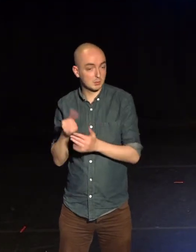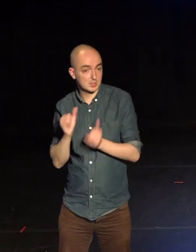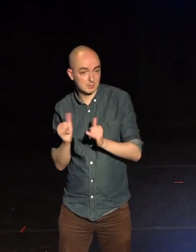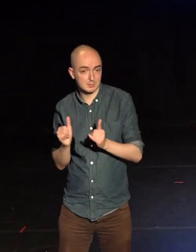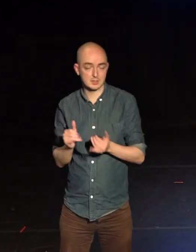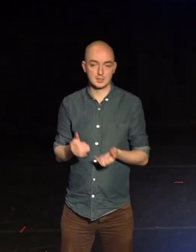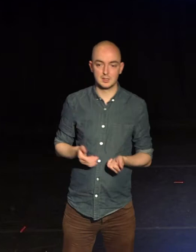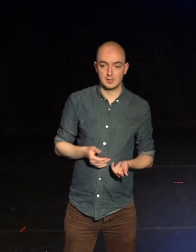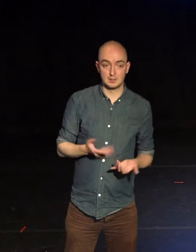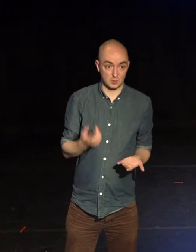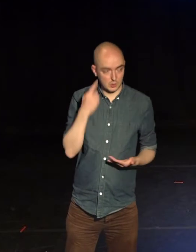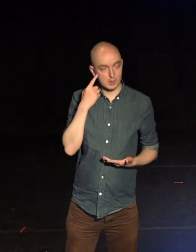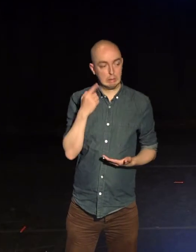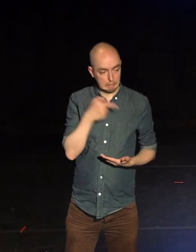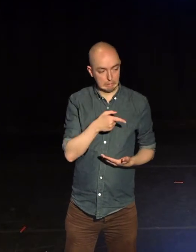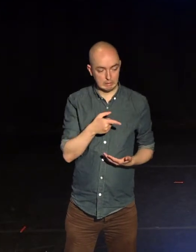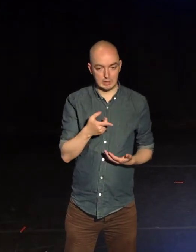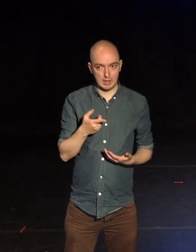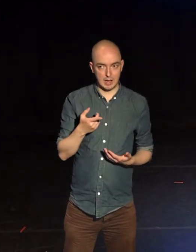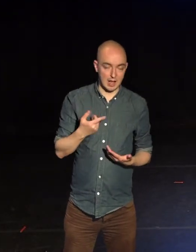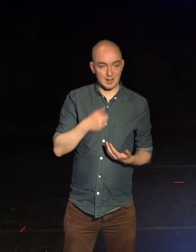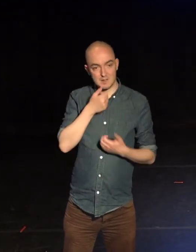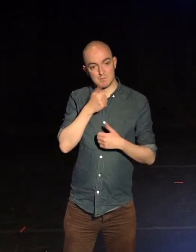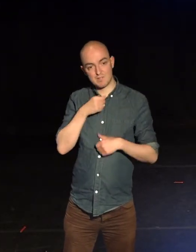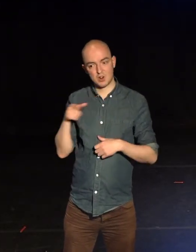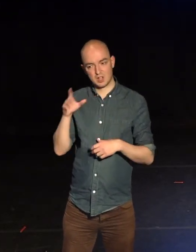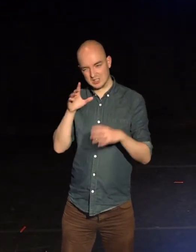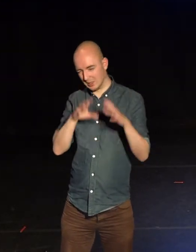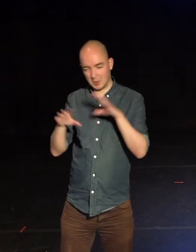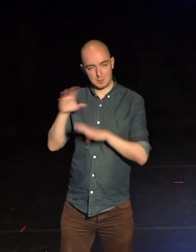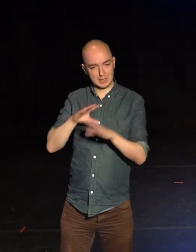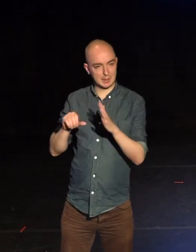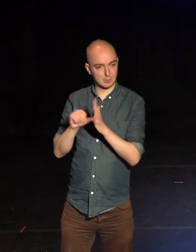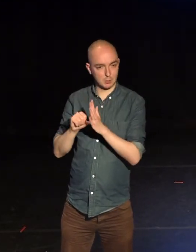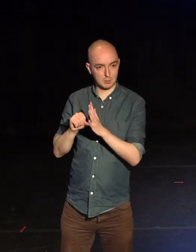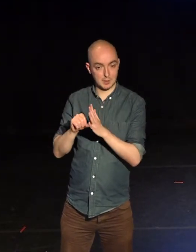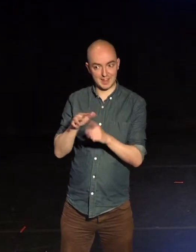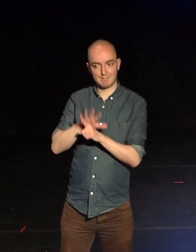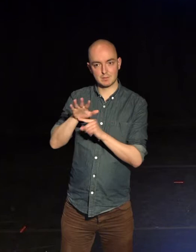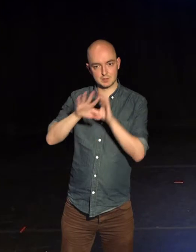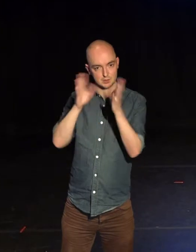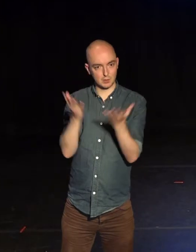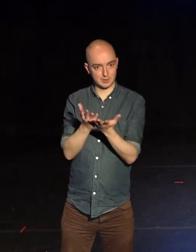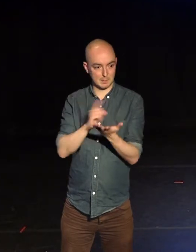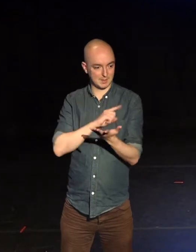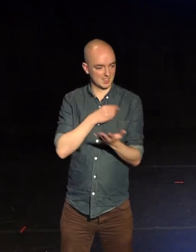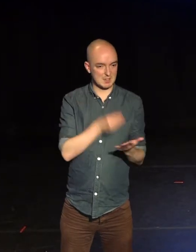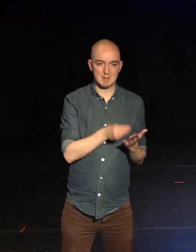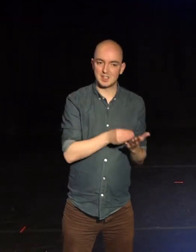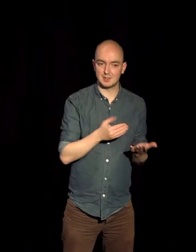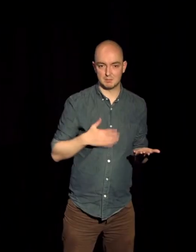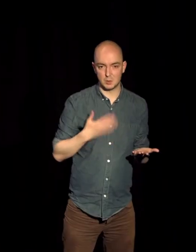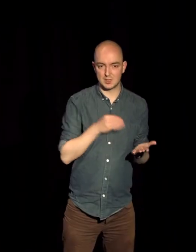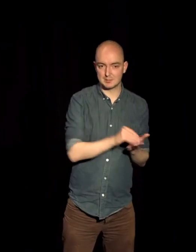chaos comes out to be a bit more than that? Okay, because suddenly it cascades around the world. Okay, so the point about this is you need to